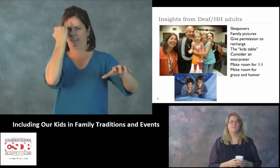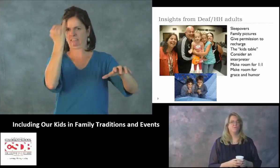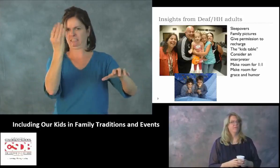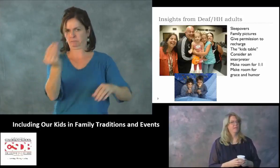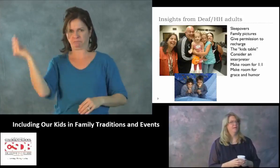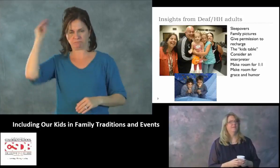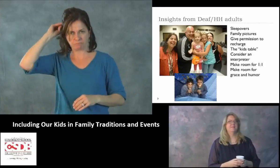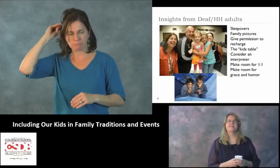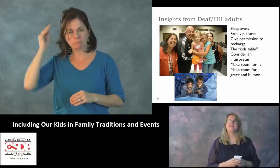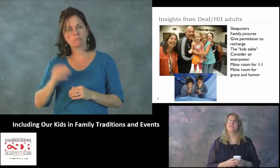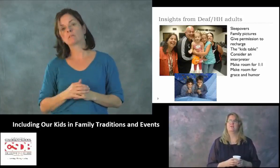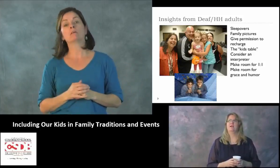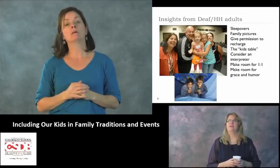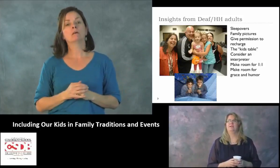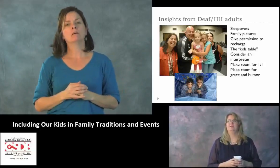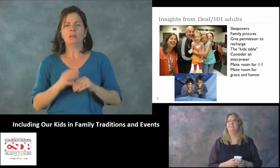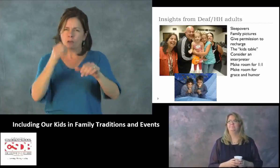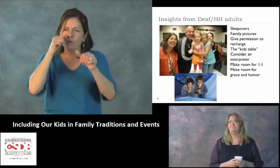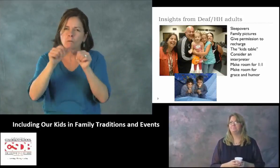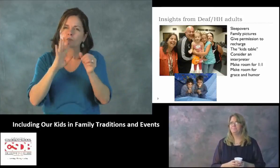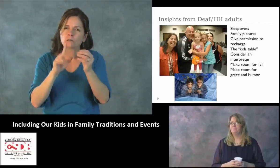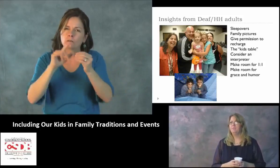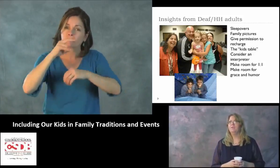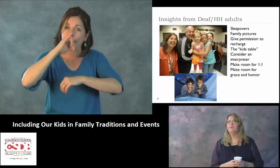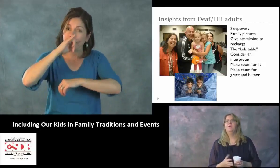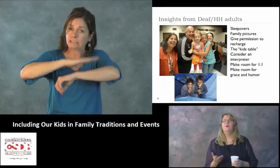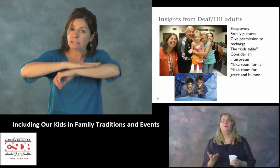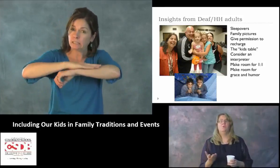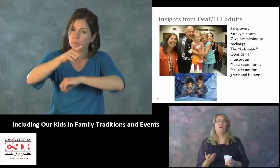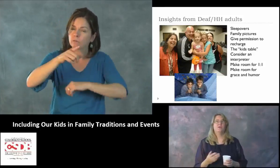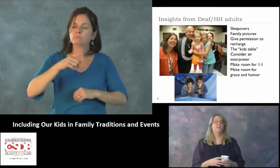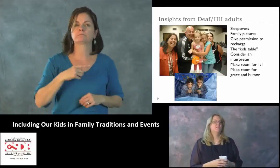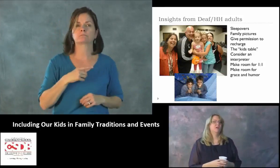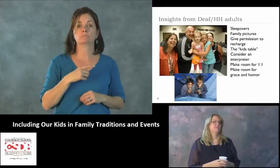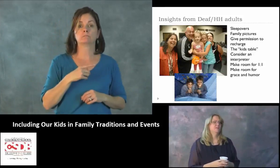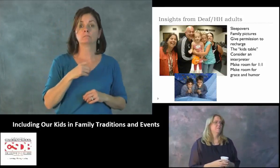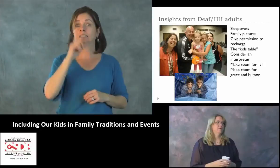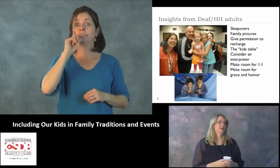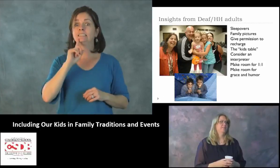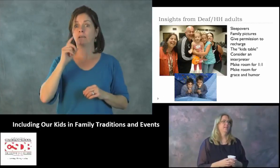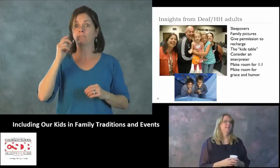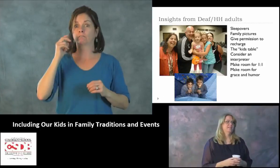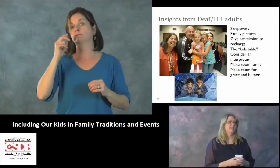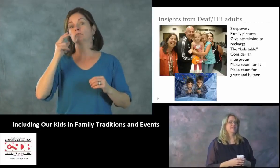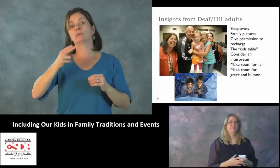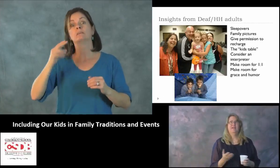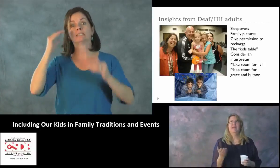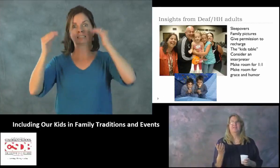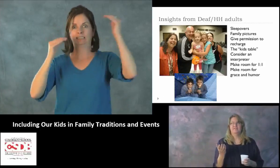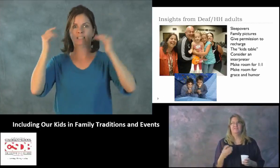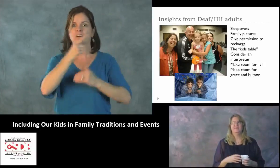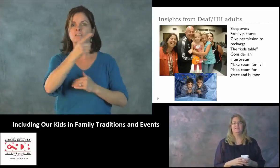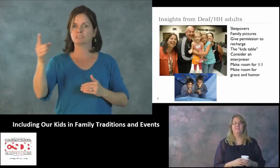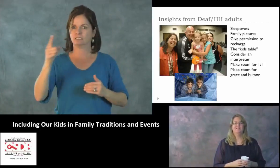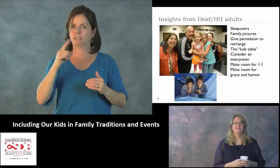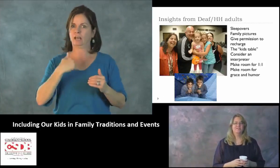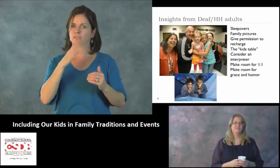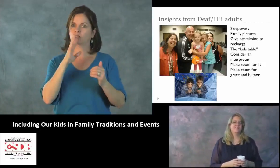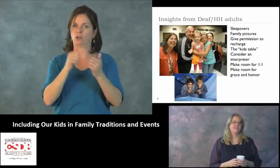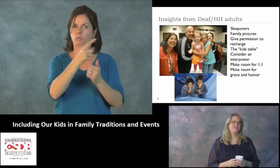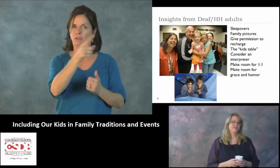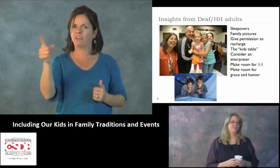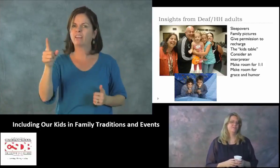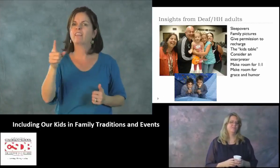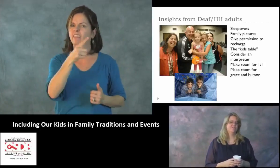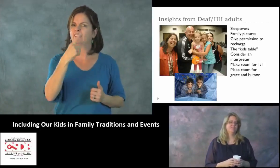that time. So think about that center idea. We already talked a little bit about the kids' table, and the